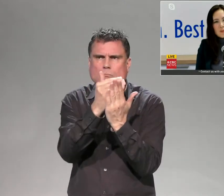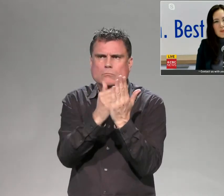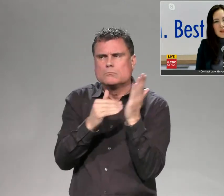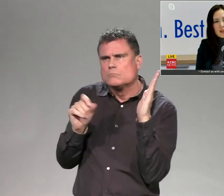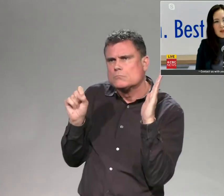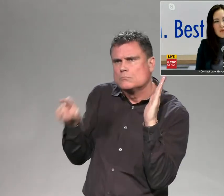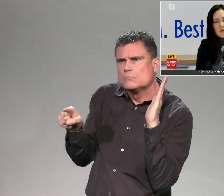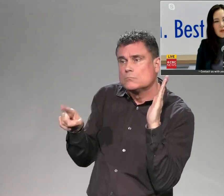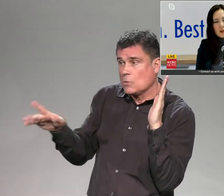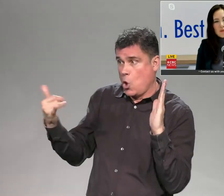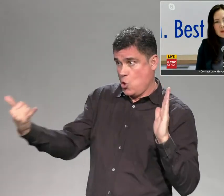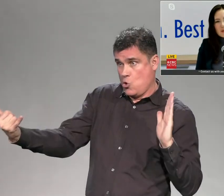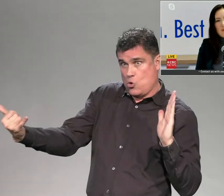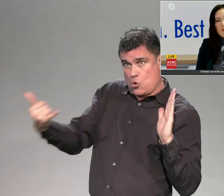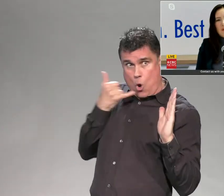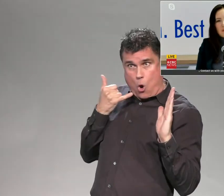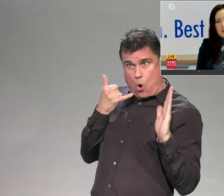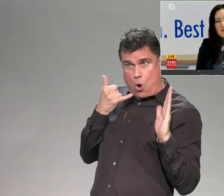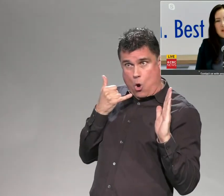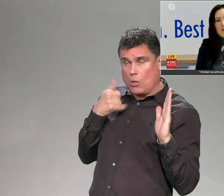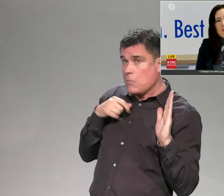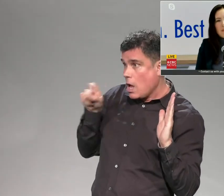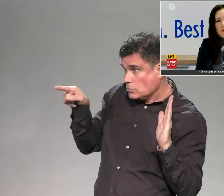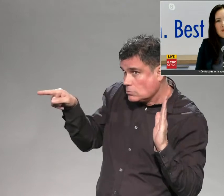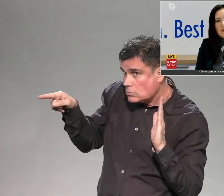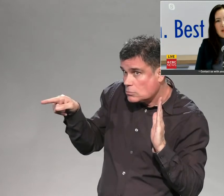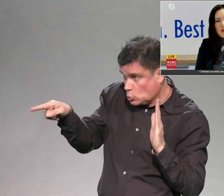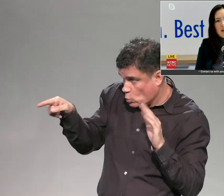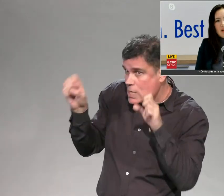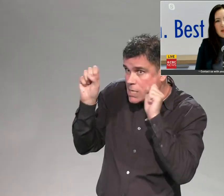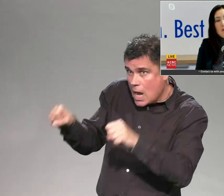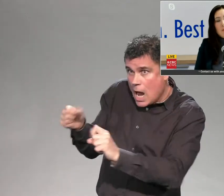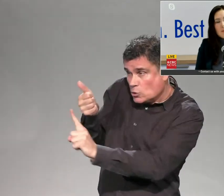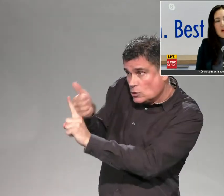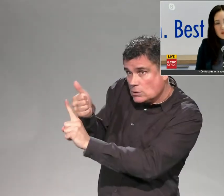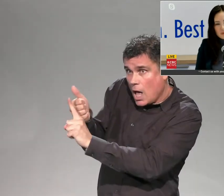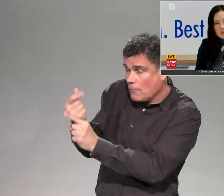arrange transportation through our networks, or we will arrange homebound